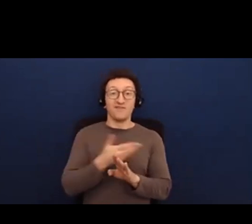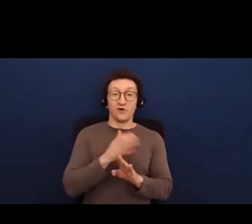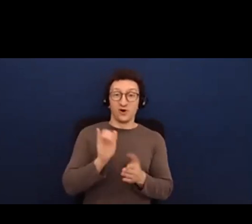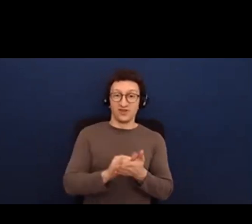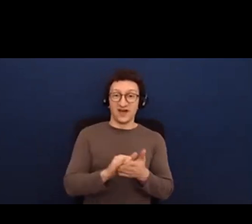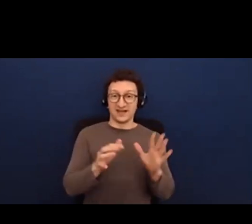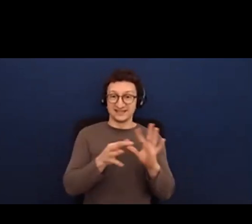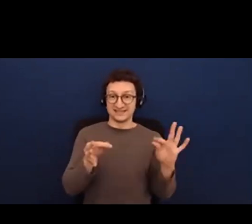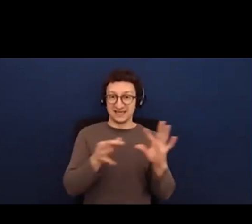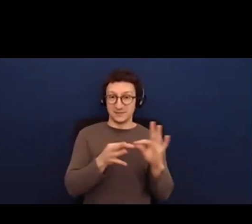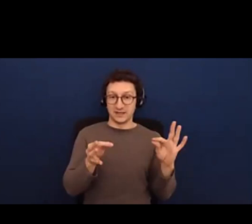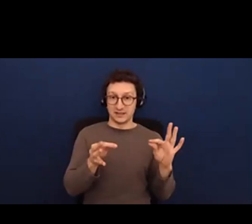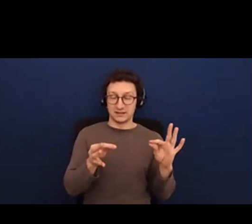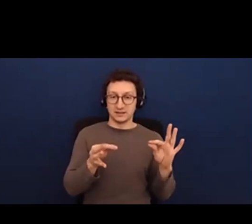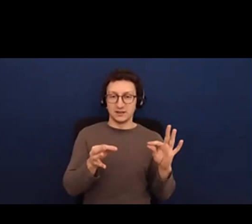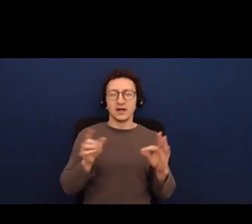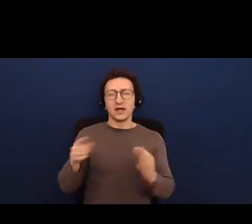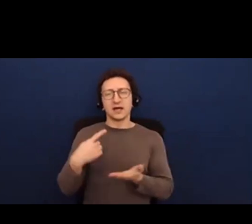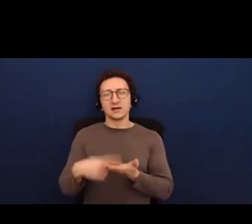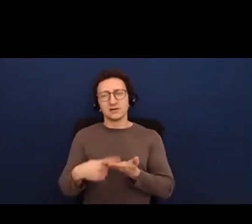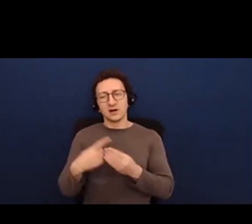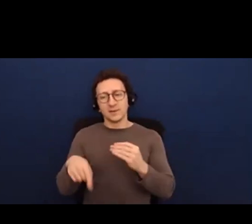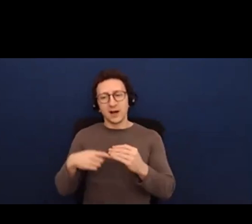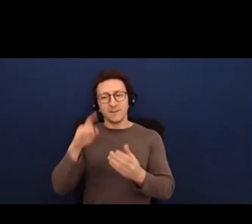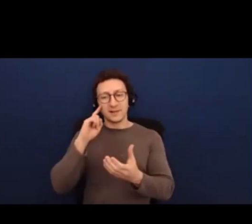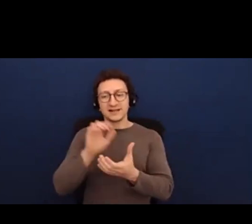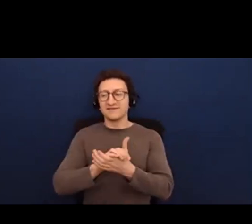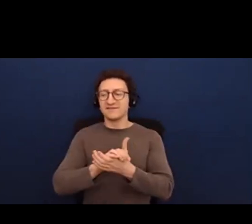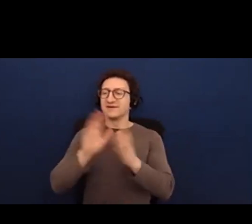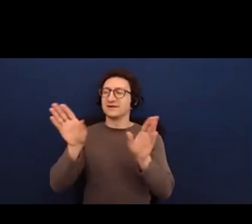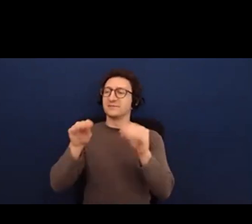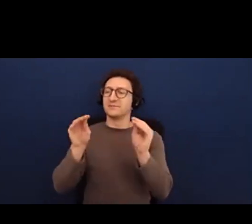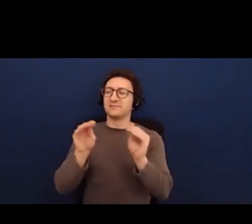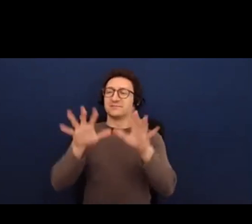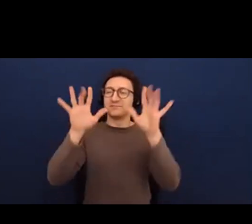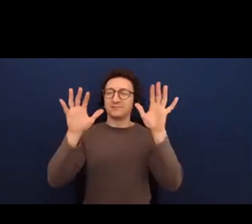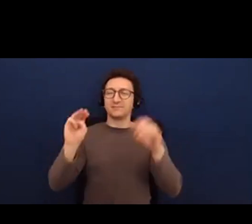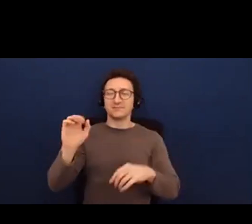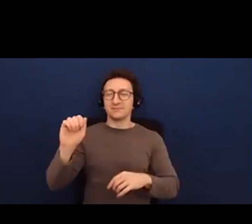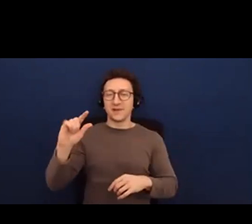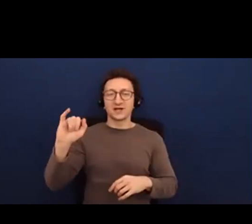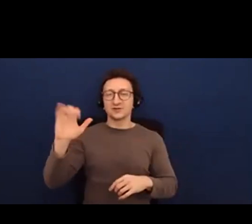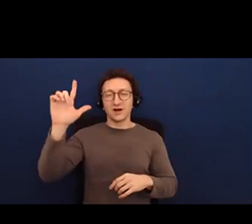he talked about the belief in the magical. You know, people believe